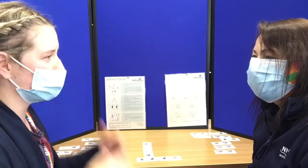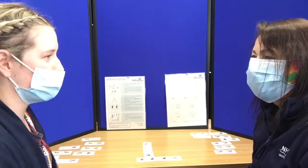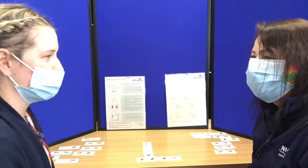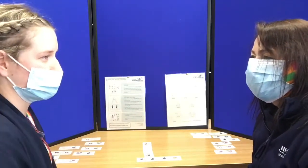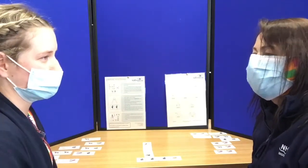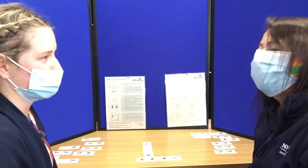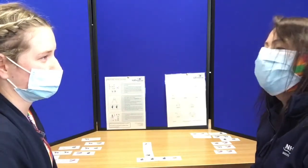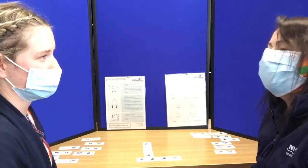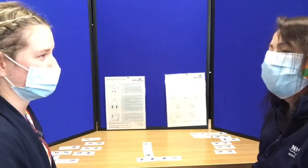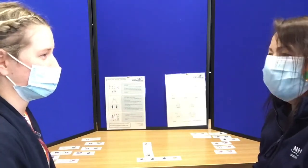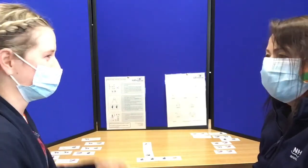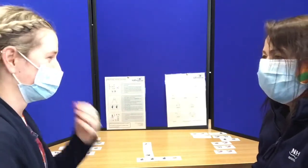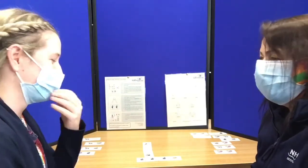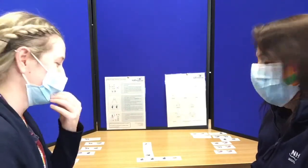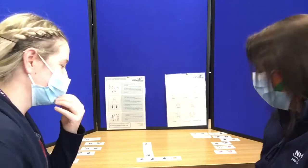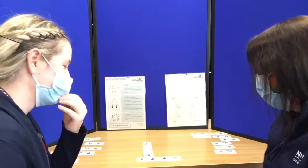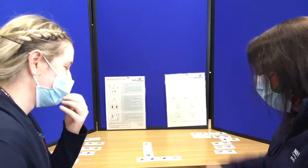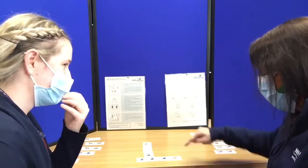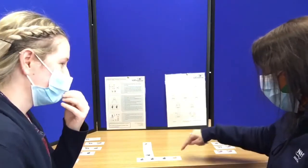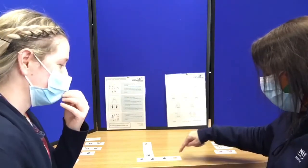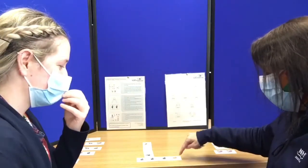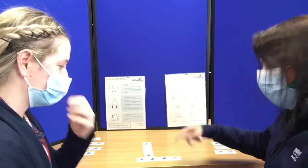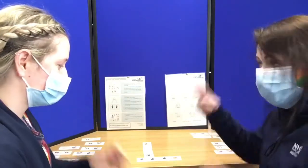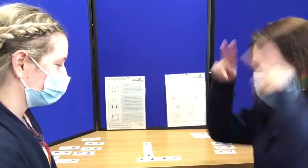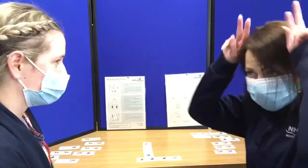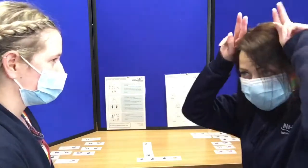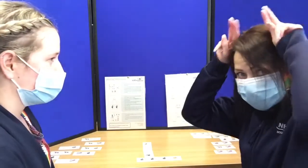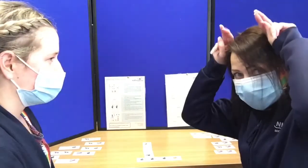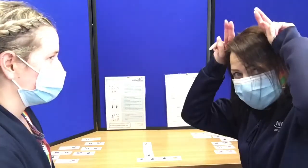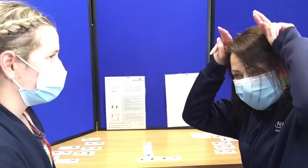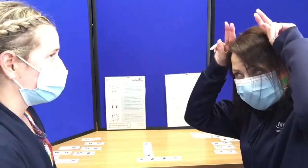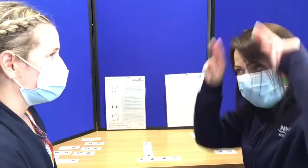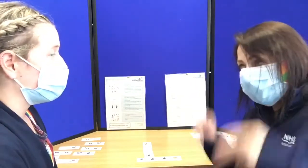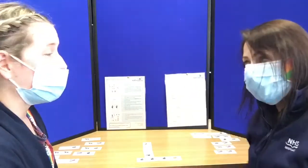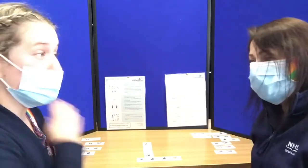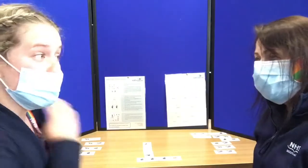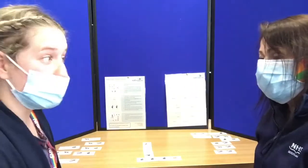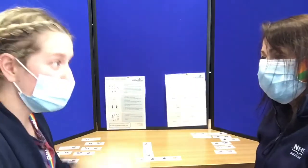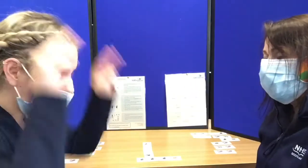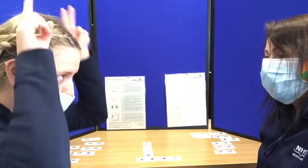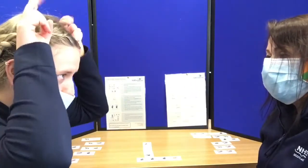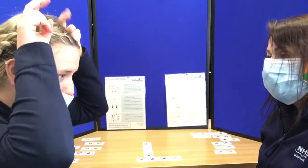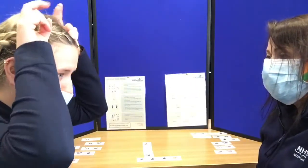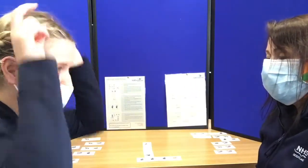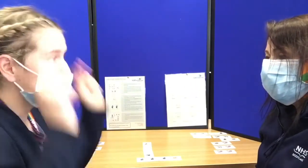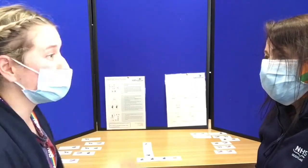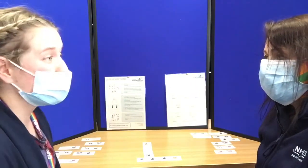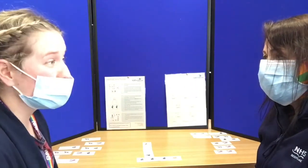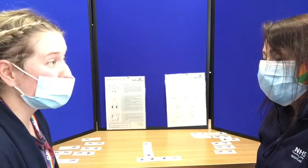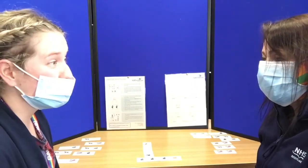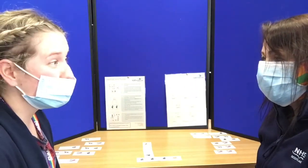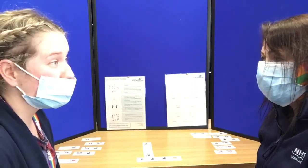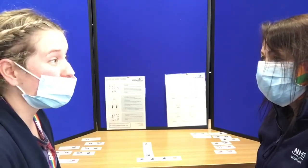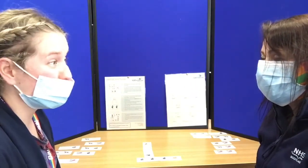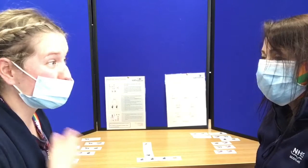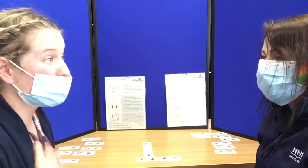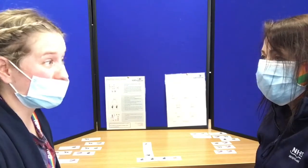long. Do you have a rabbit? I don't have a rabbit, but you know, I would quite like